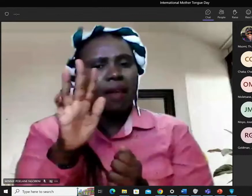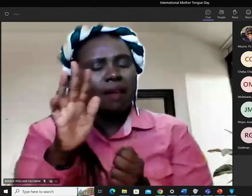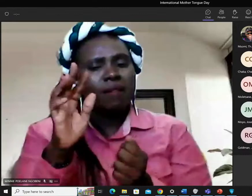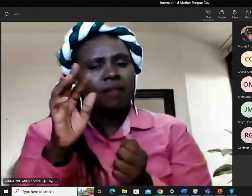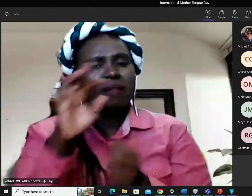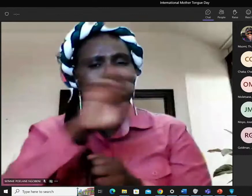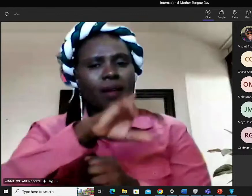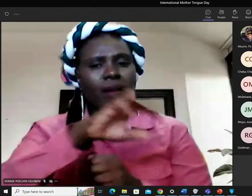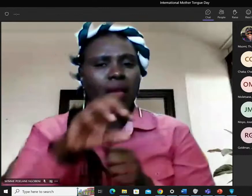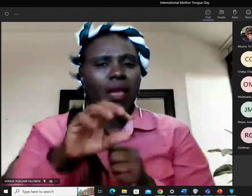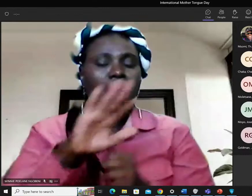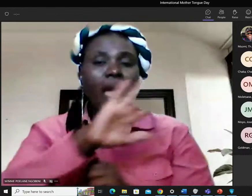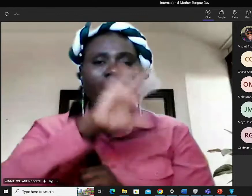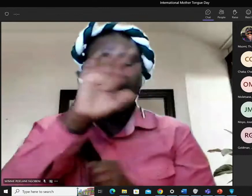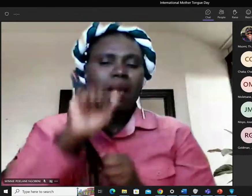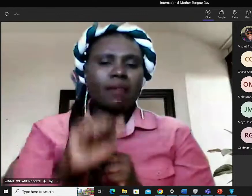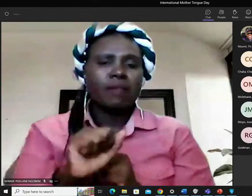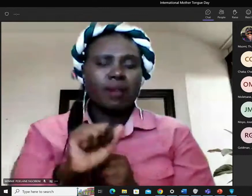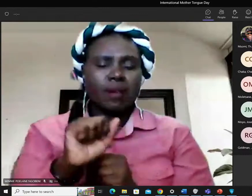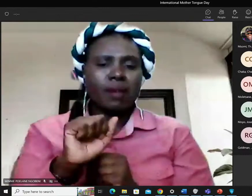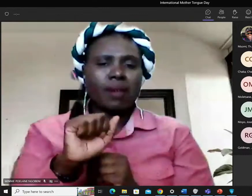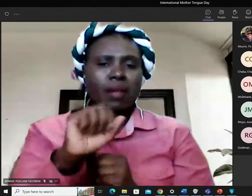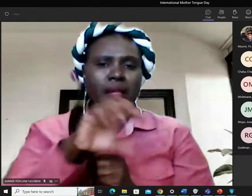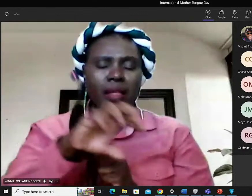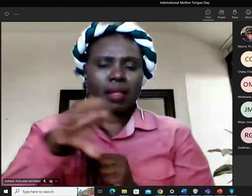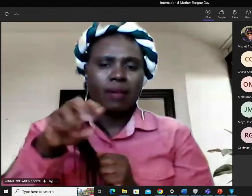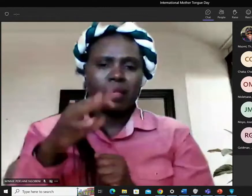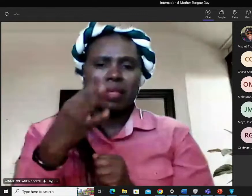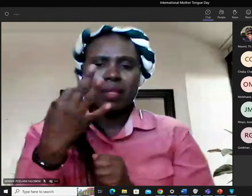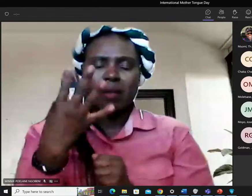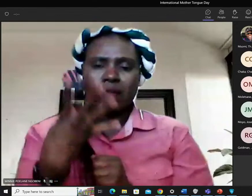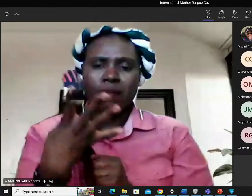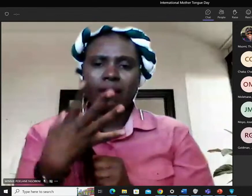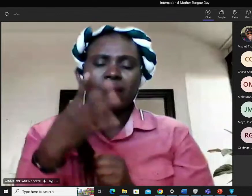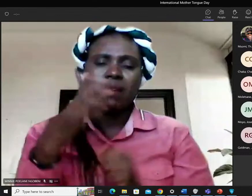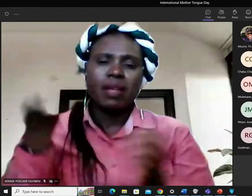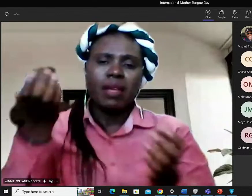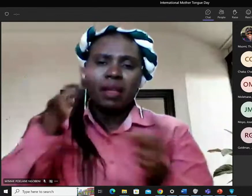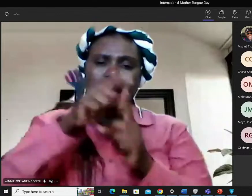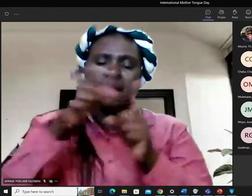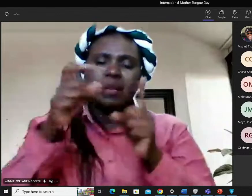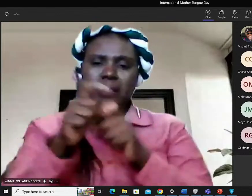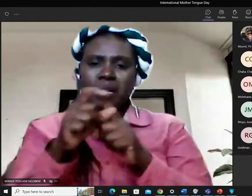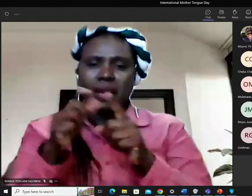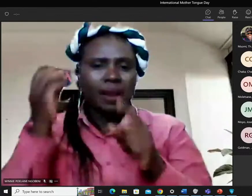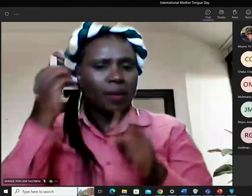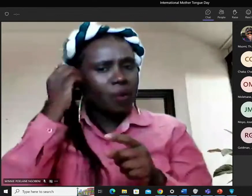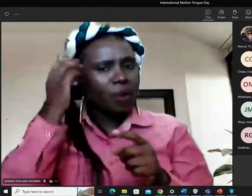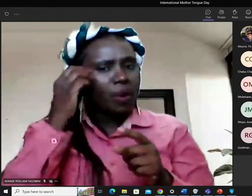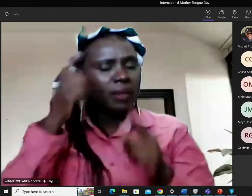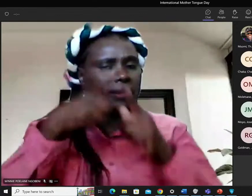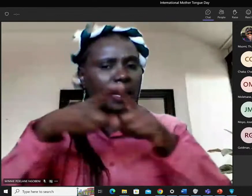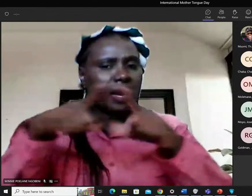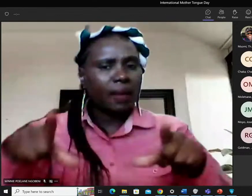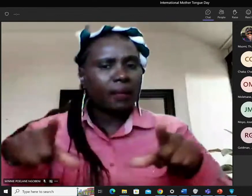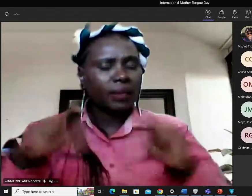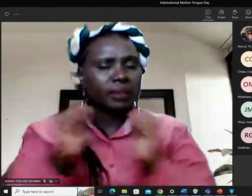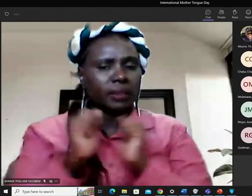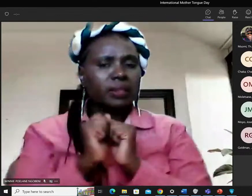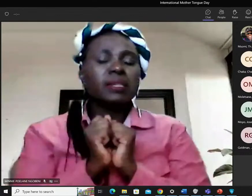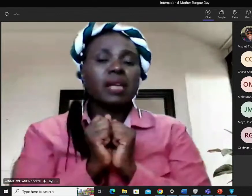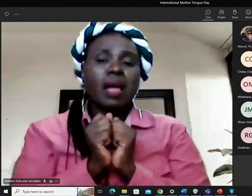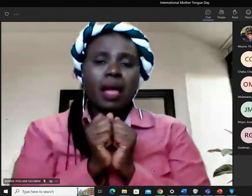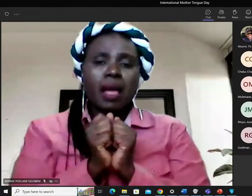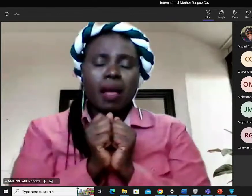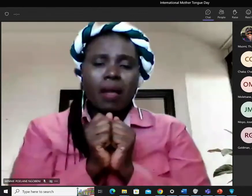African epistemologies and philosophies, including indigenous knowledges and languages. Look at whether that's the